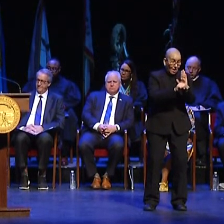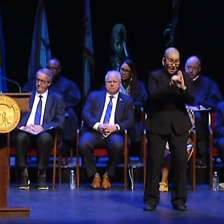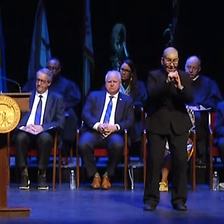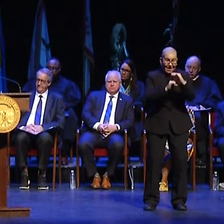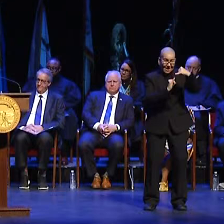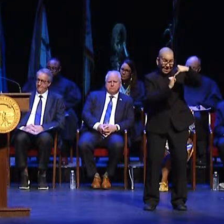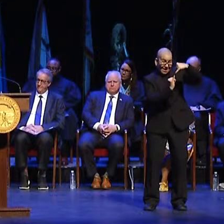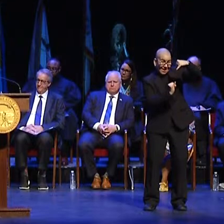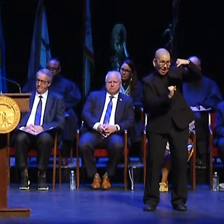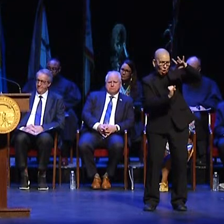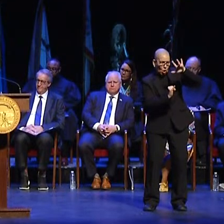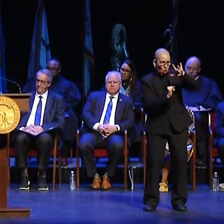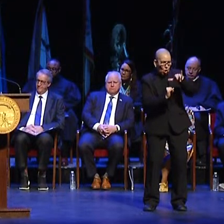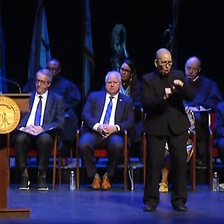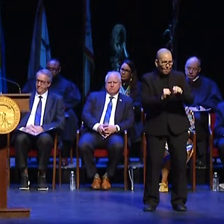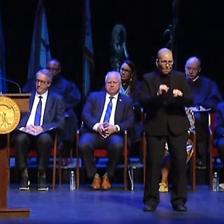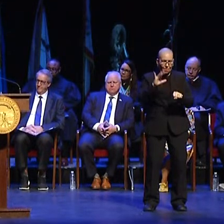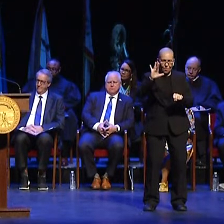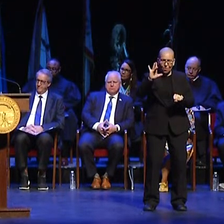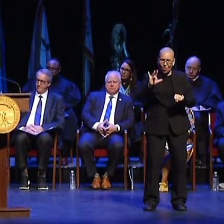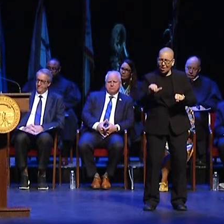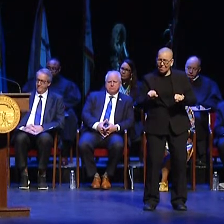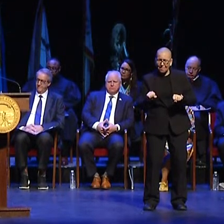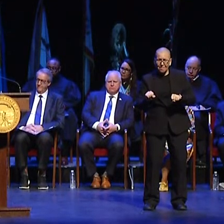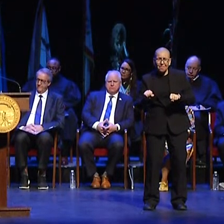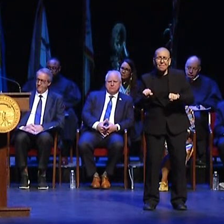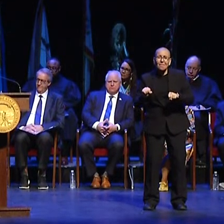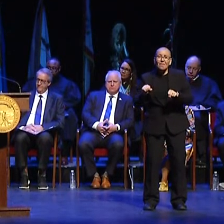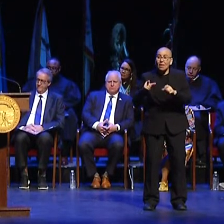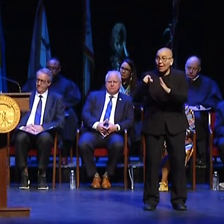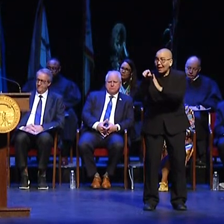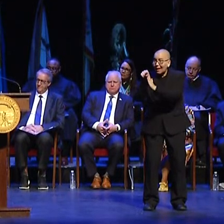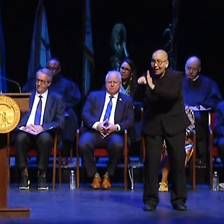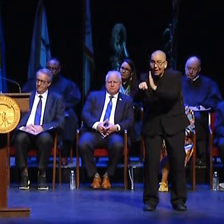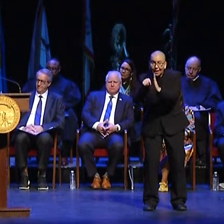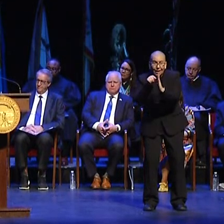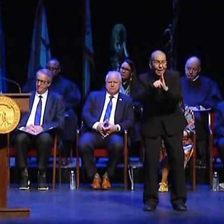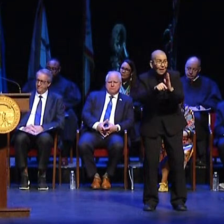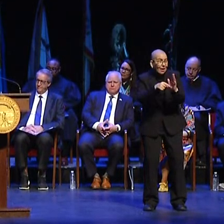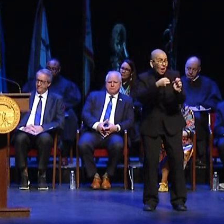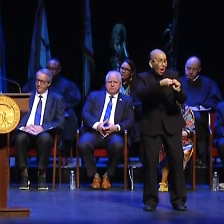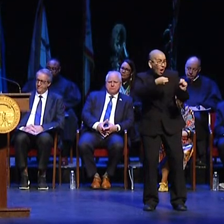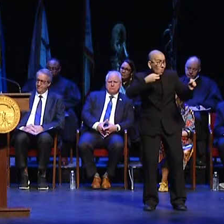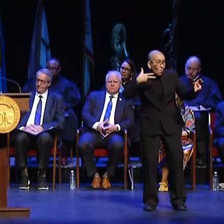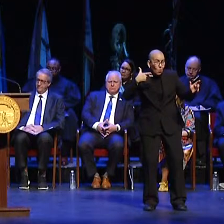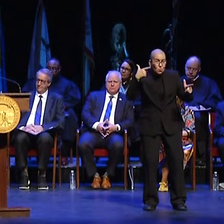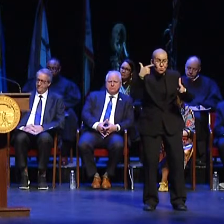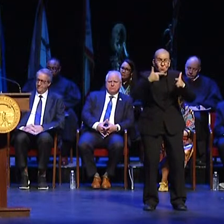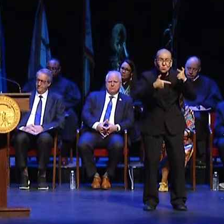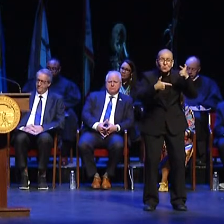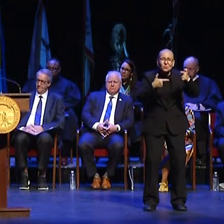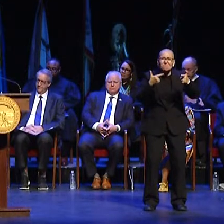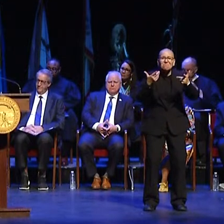Nothing to kill or die for,